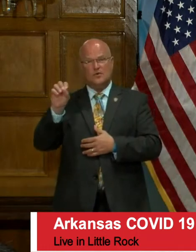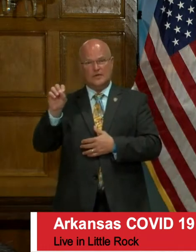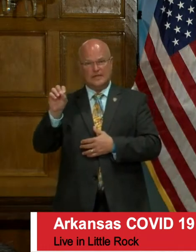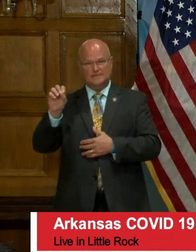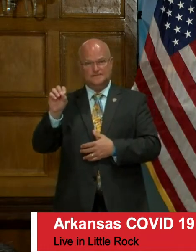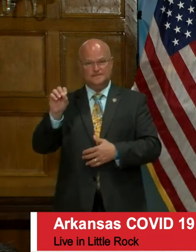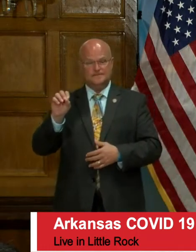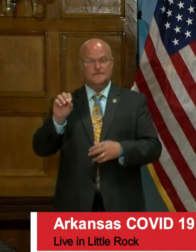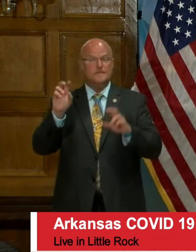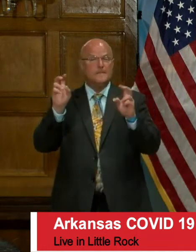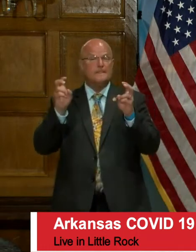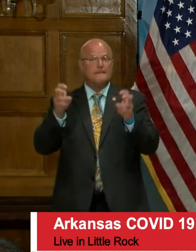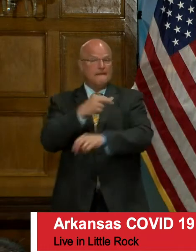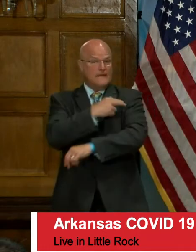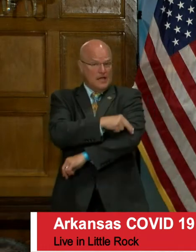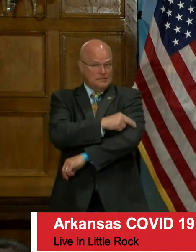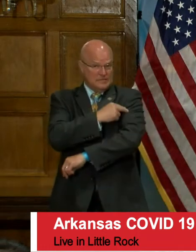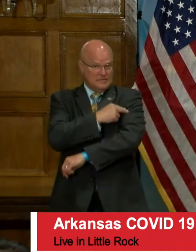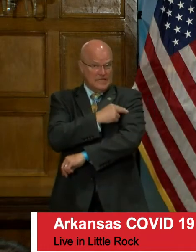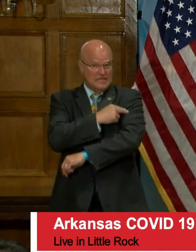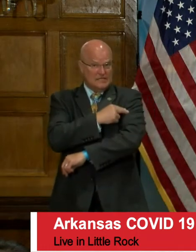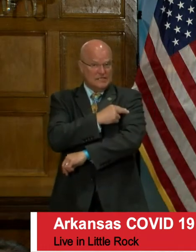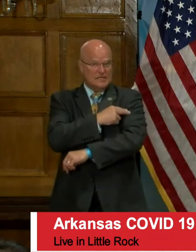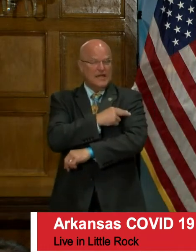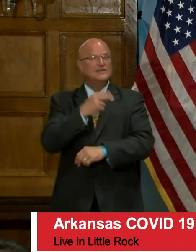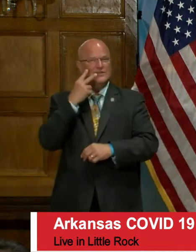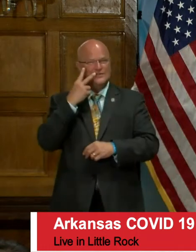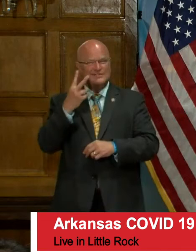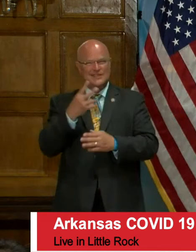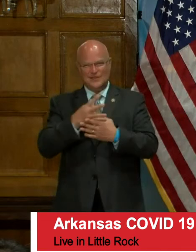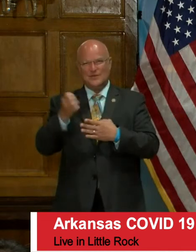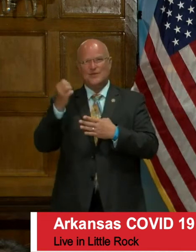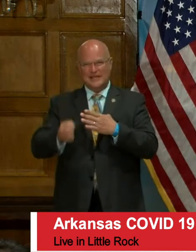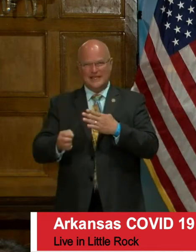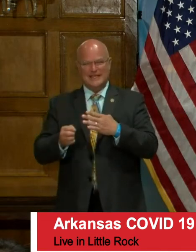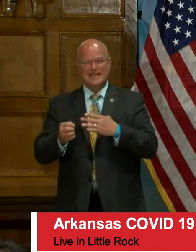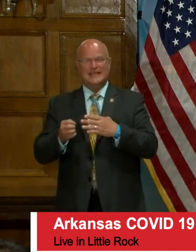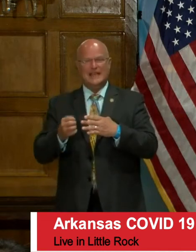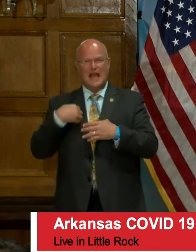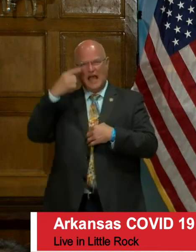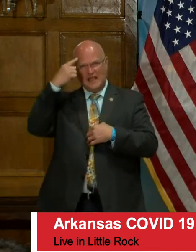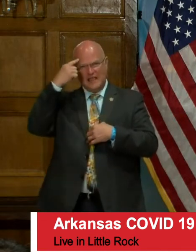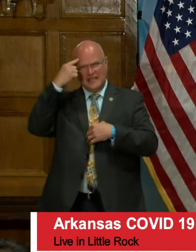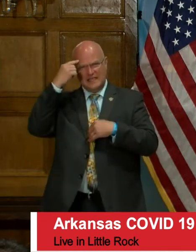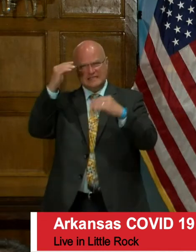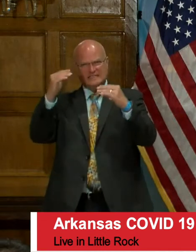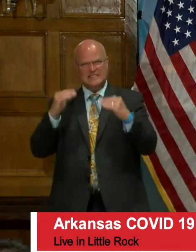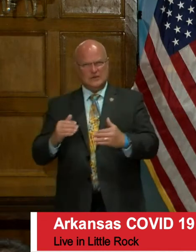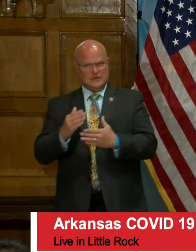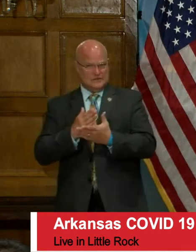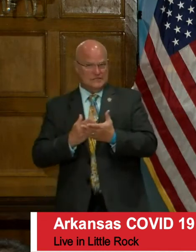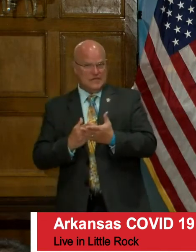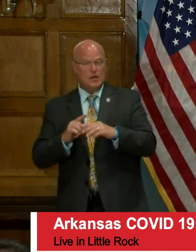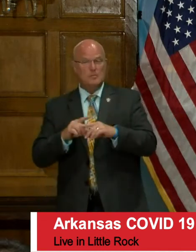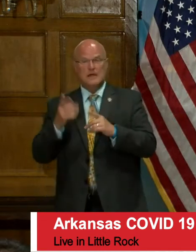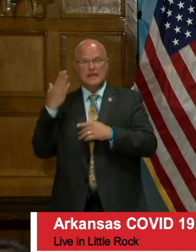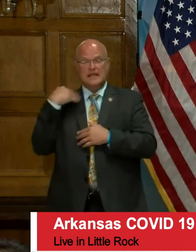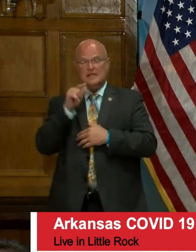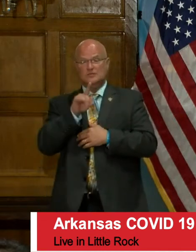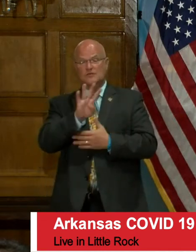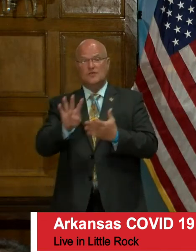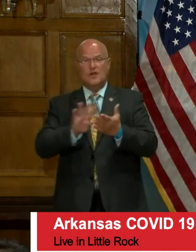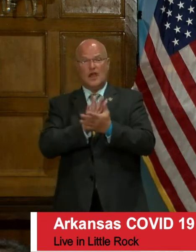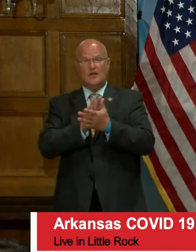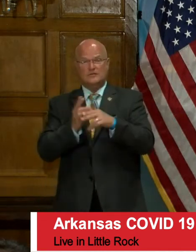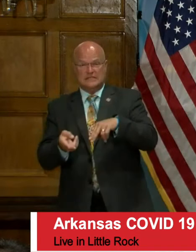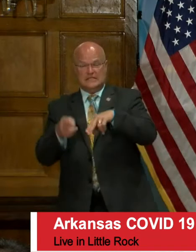9,740. In terms of hospitalizations, as you could see over the weekend, I think there was a decrease of some, but in the last 24